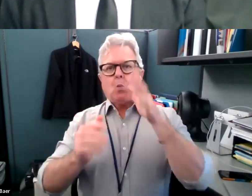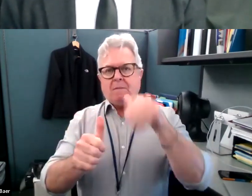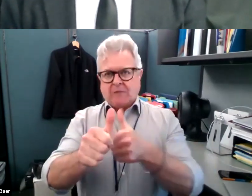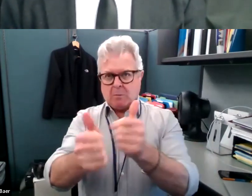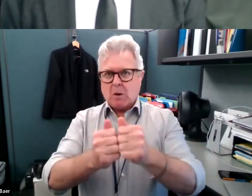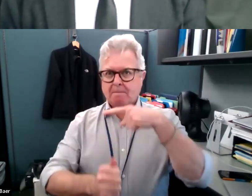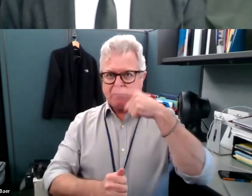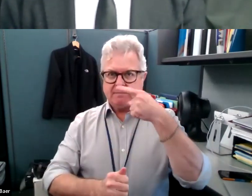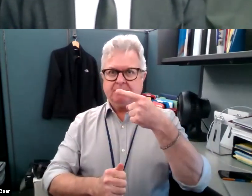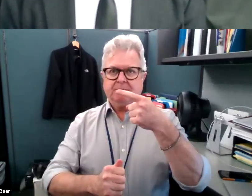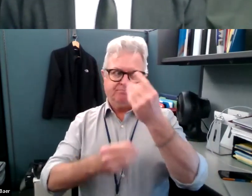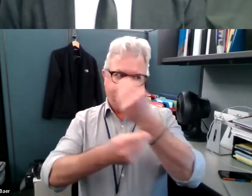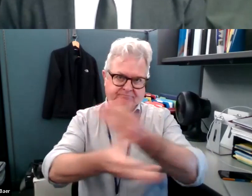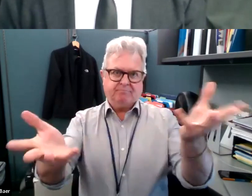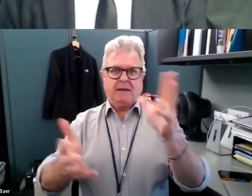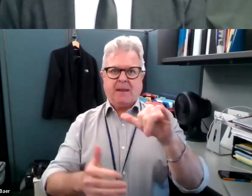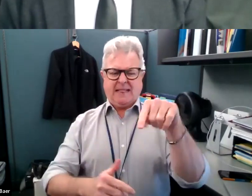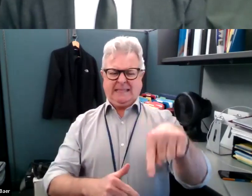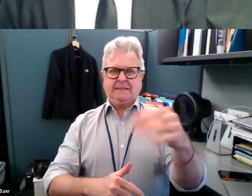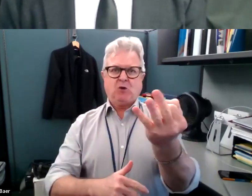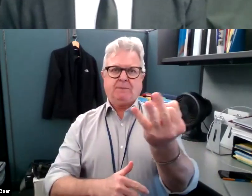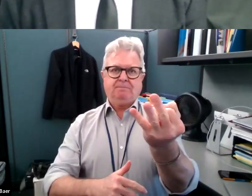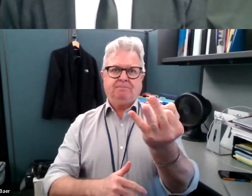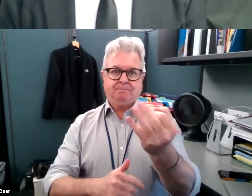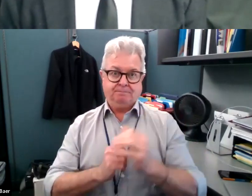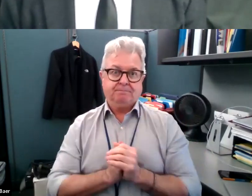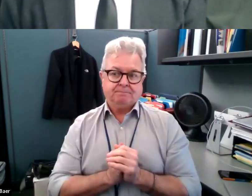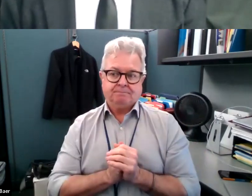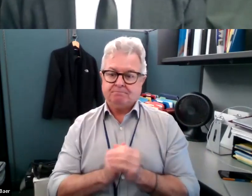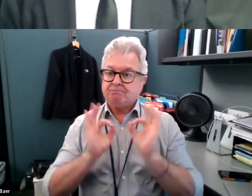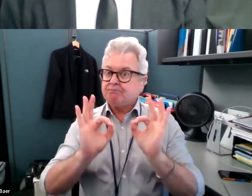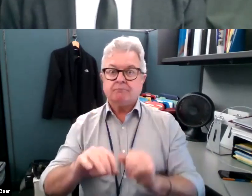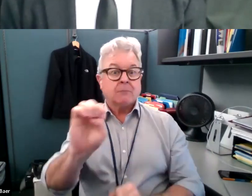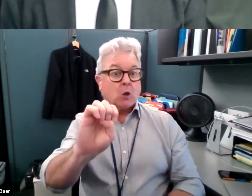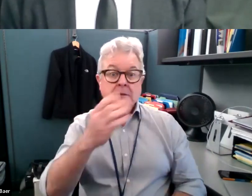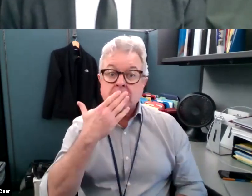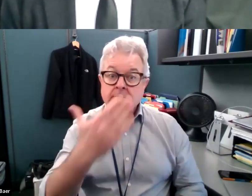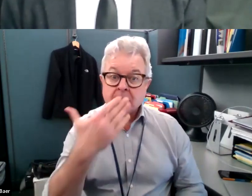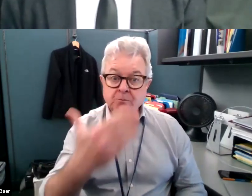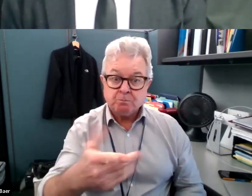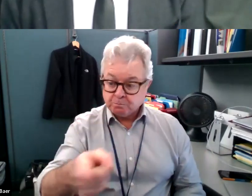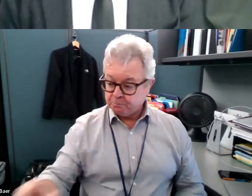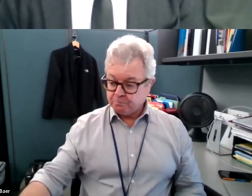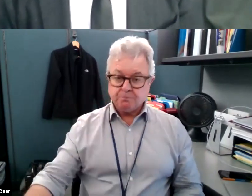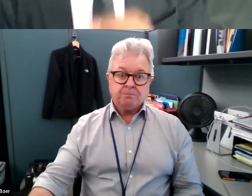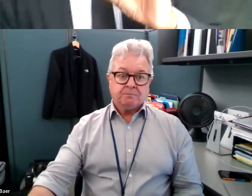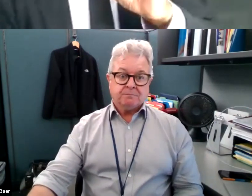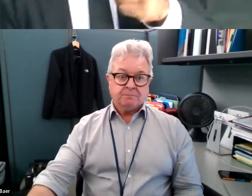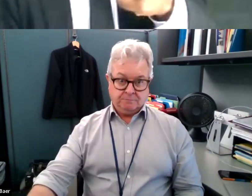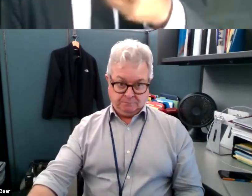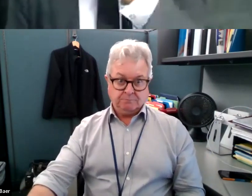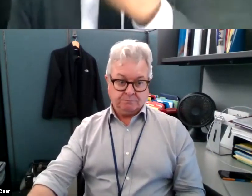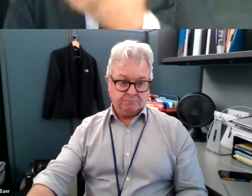to put that out to you all, and I will follow up with the public by this Friday. All right, Ernest, thank